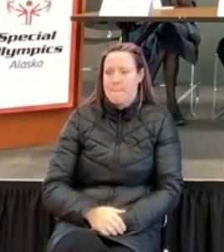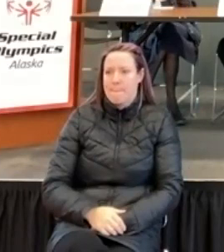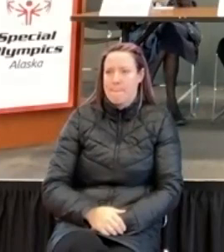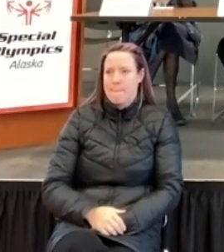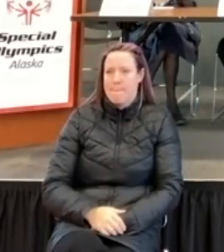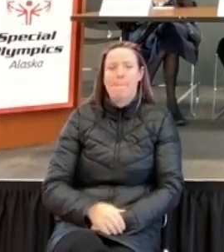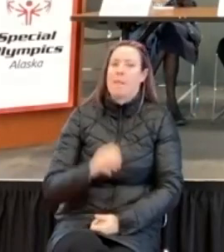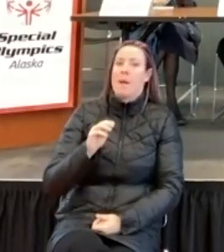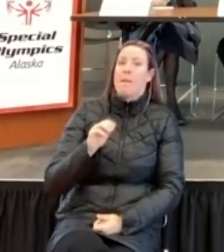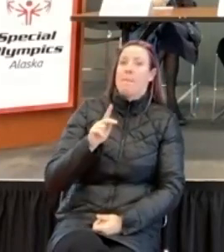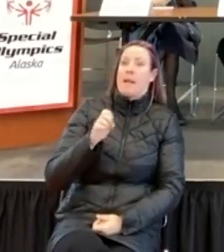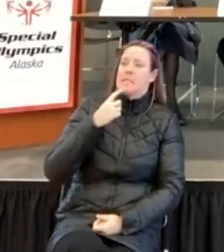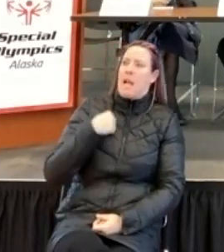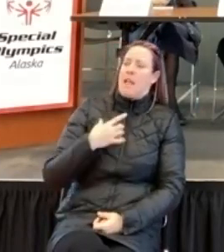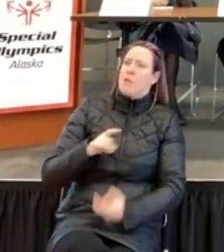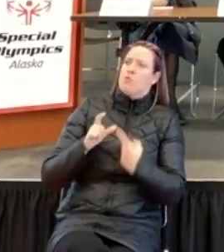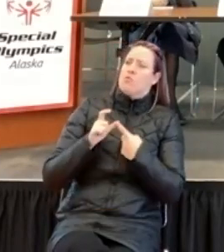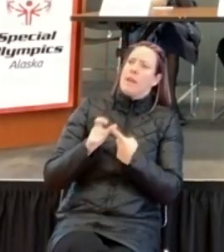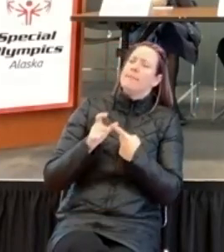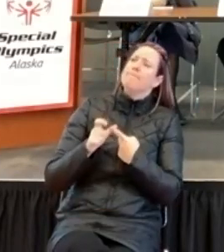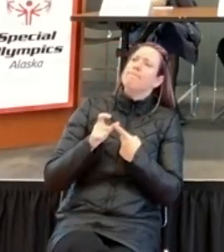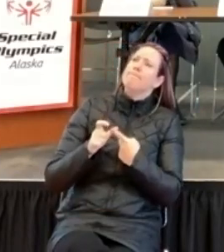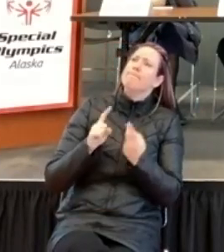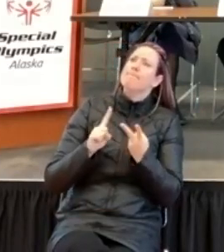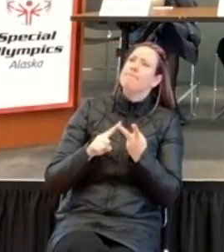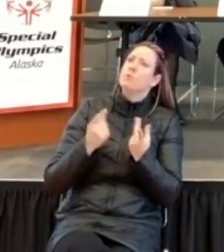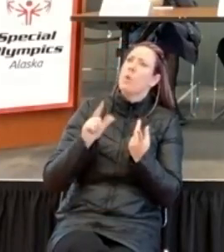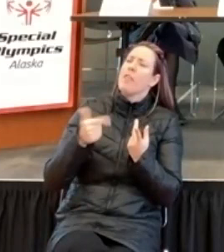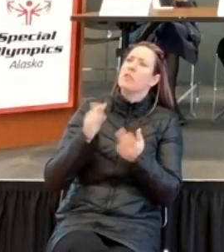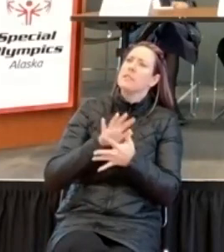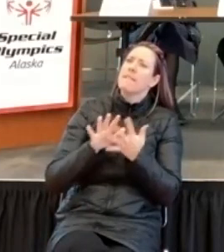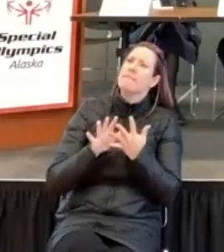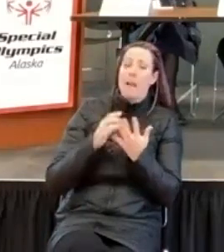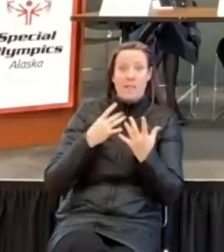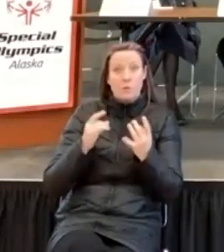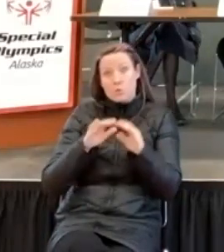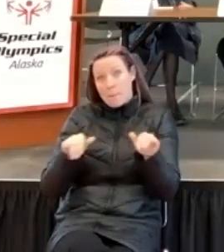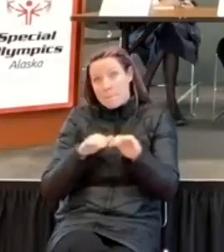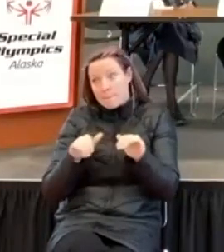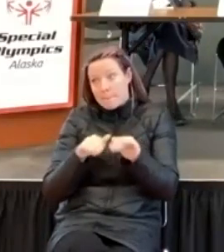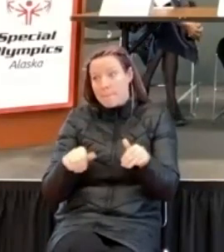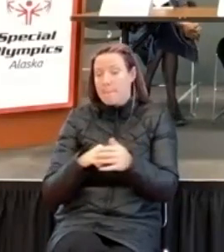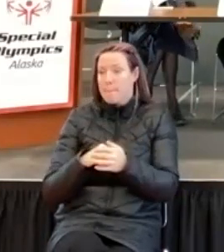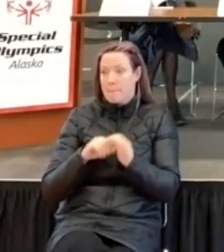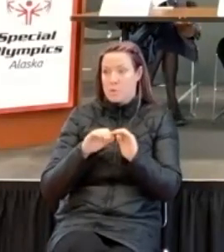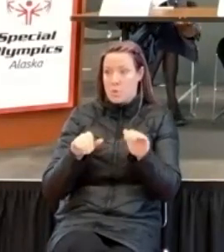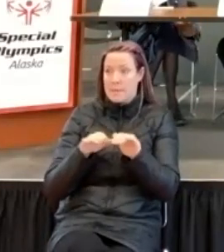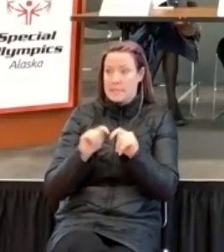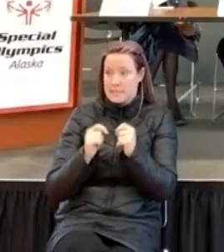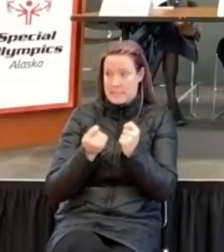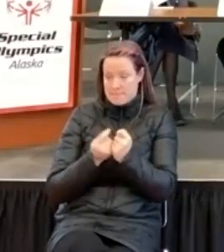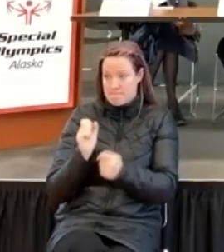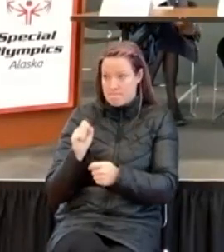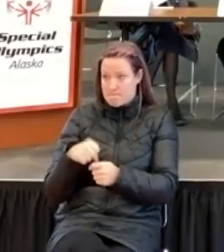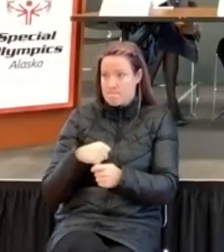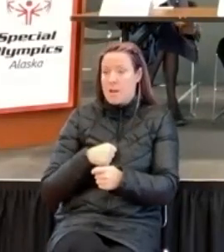like to run and do other stuff. I like to swim on a swimming team. I was